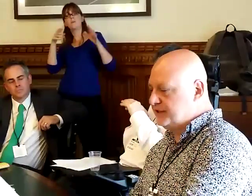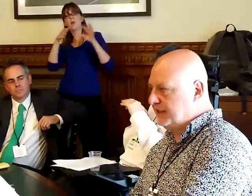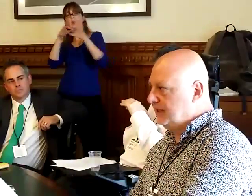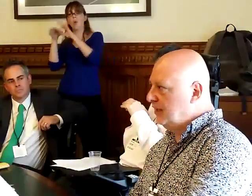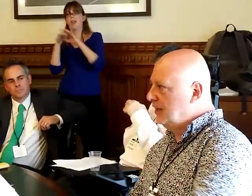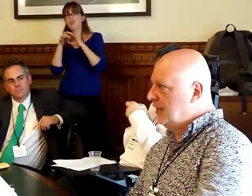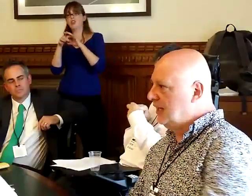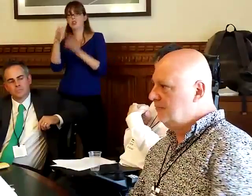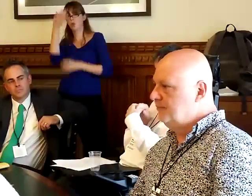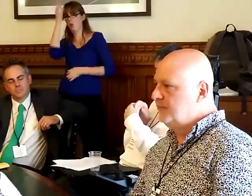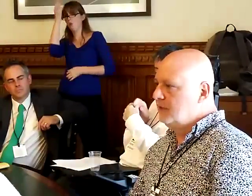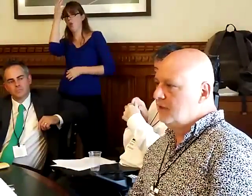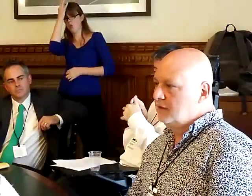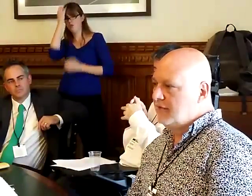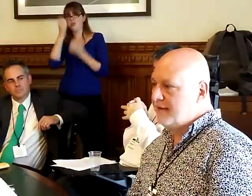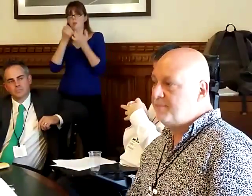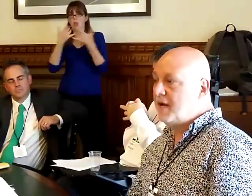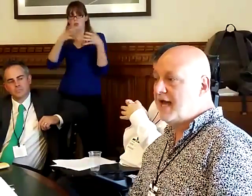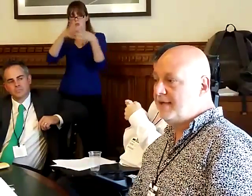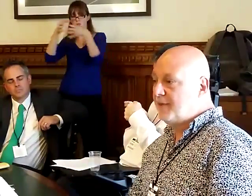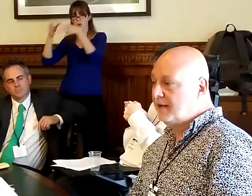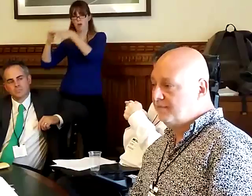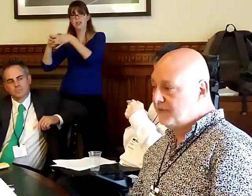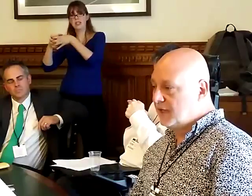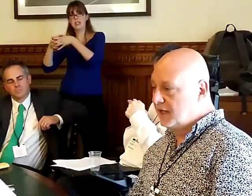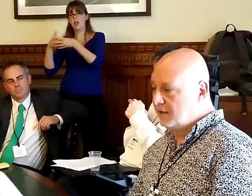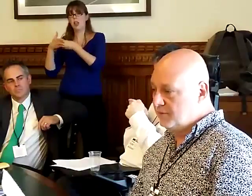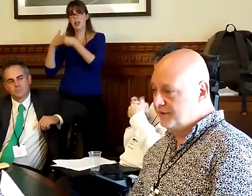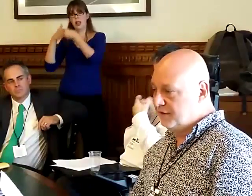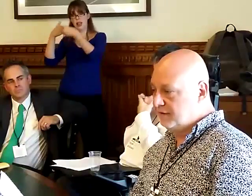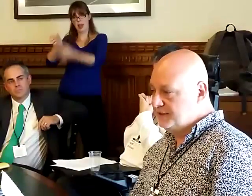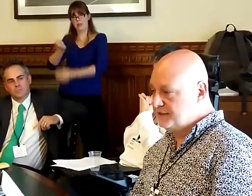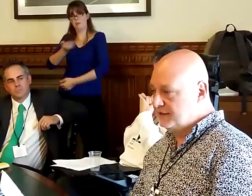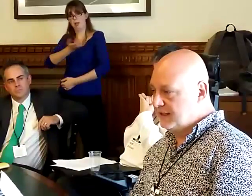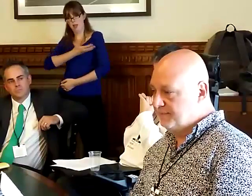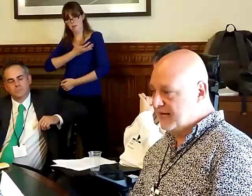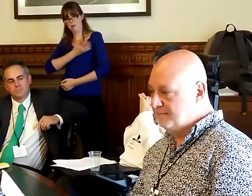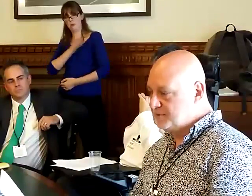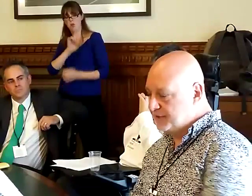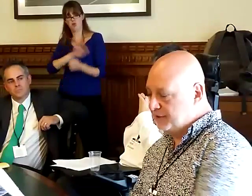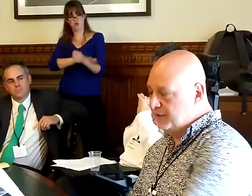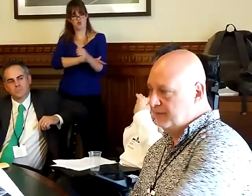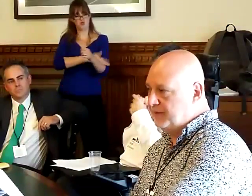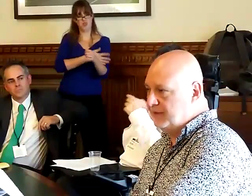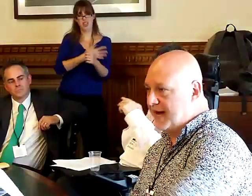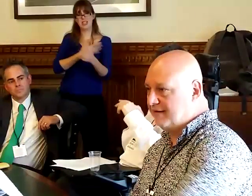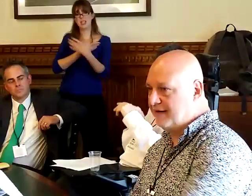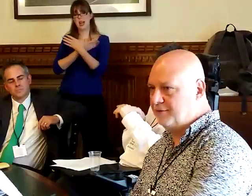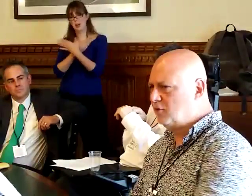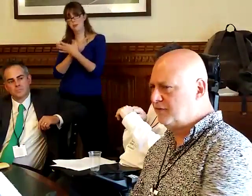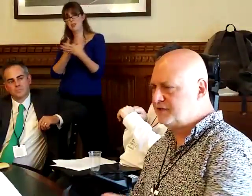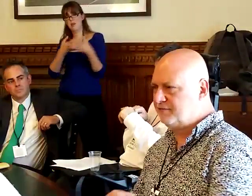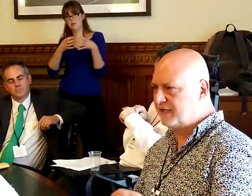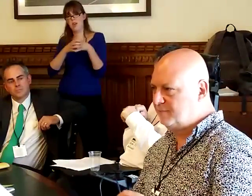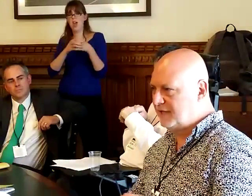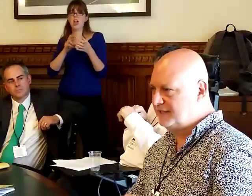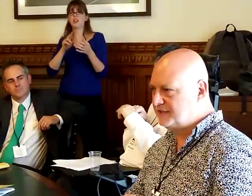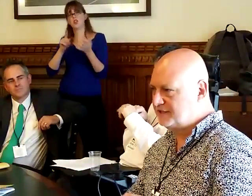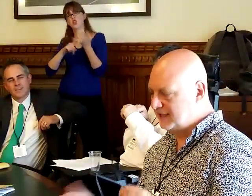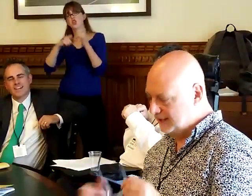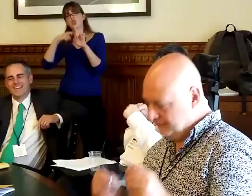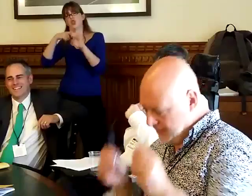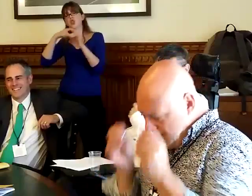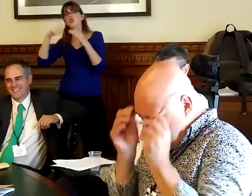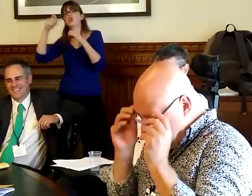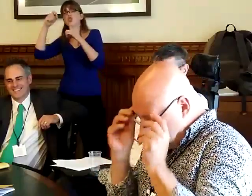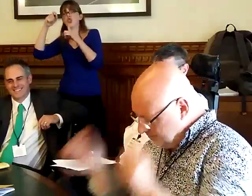local authority led by Labour, with the Greens and the Lib Dems, with UKIP in the background. Norfolk's a funny